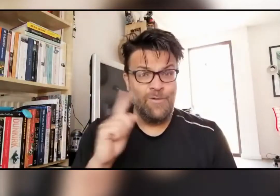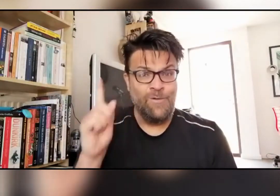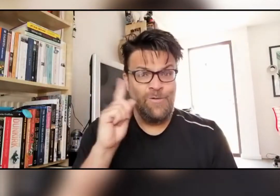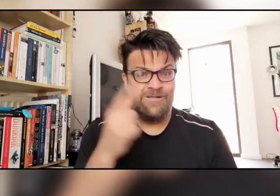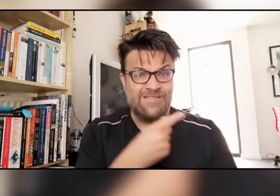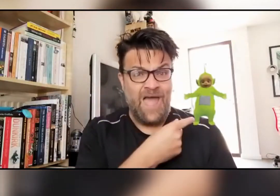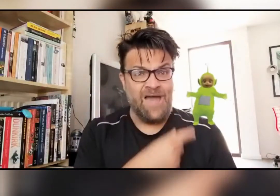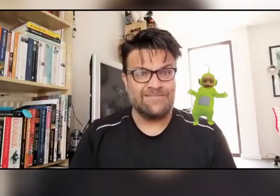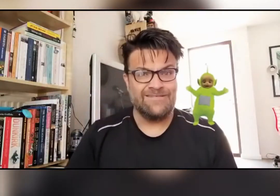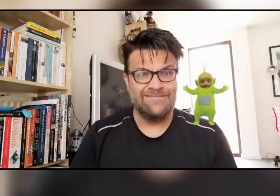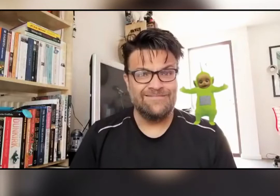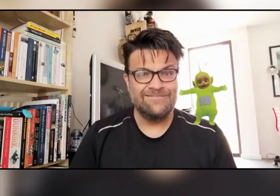Who's that?